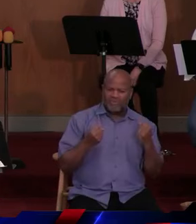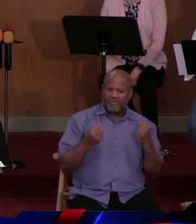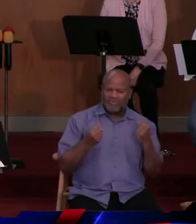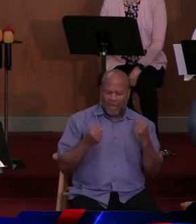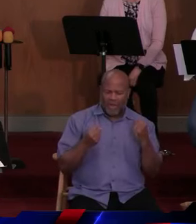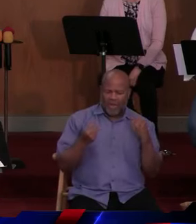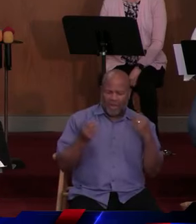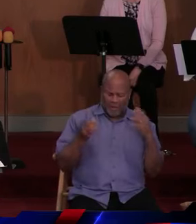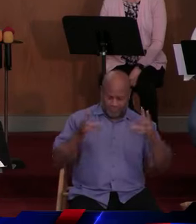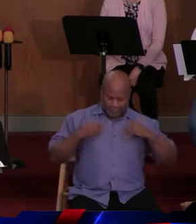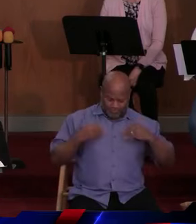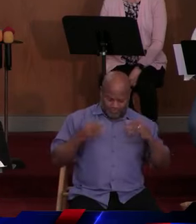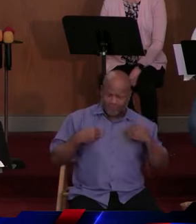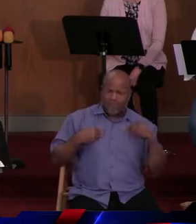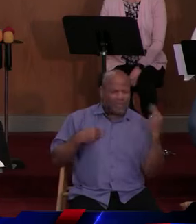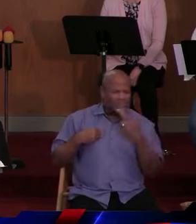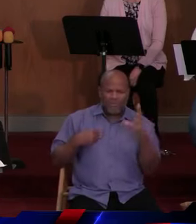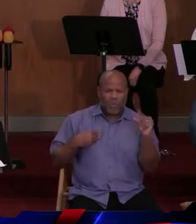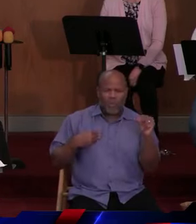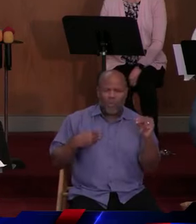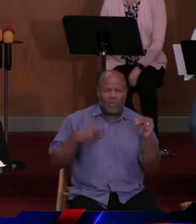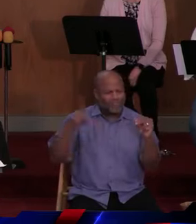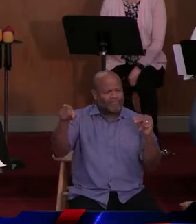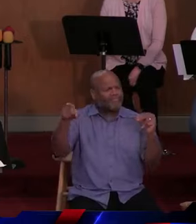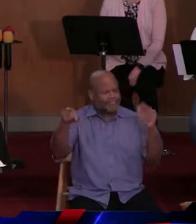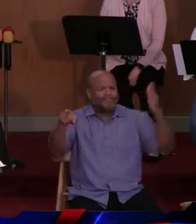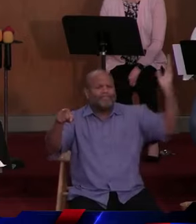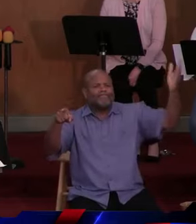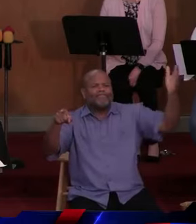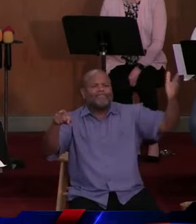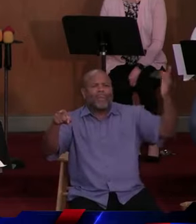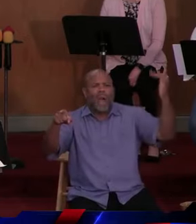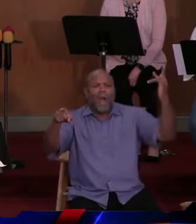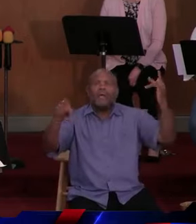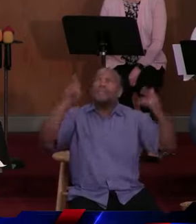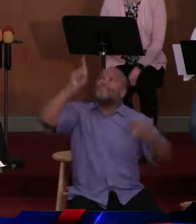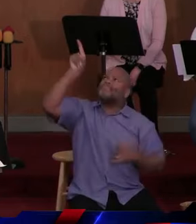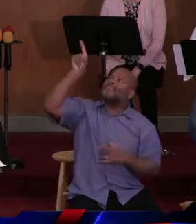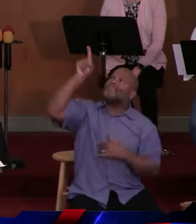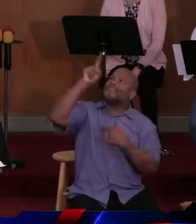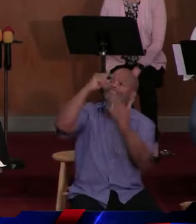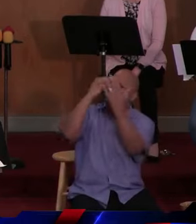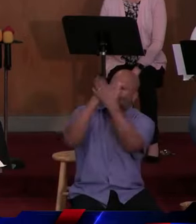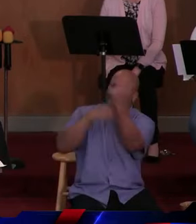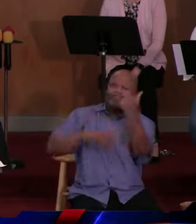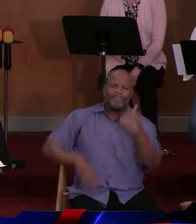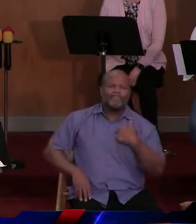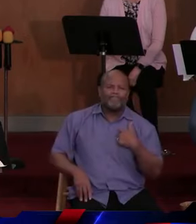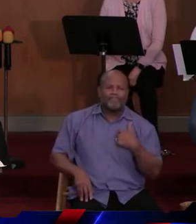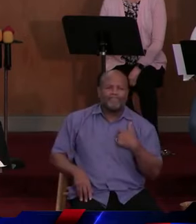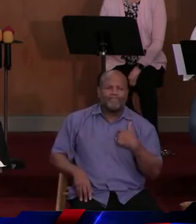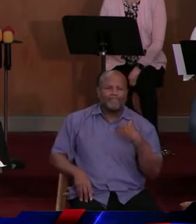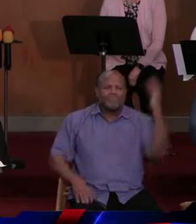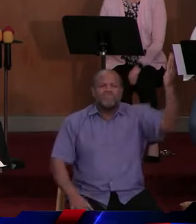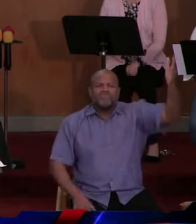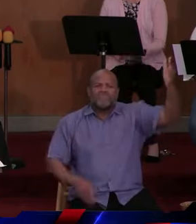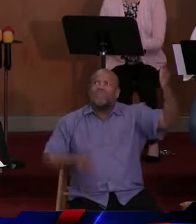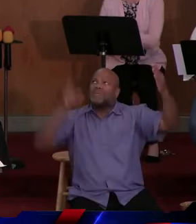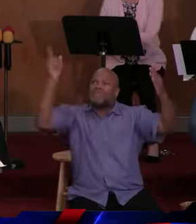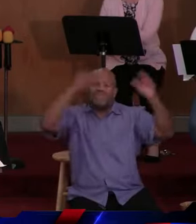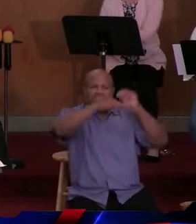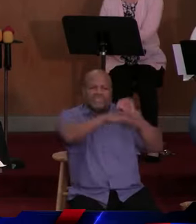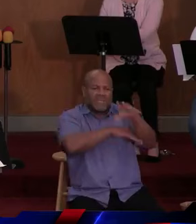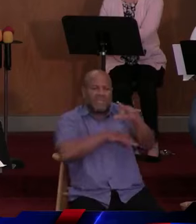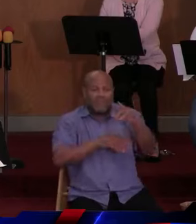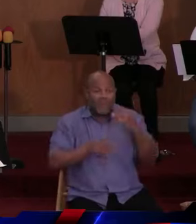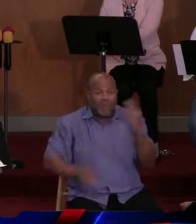of one. I preach because he called me. I preach to you because he sent me. But